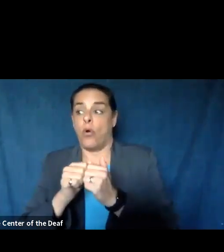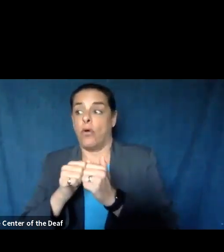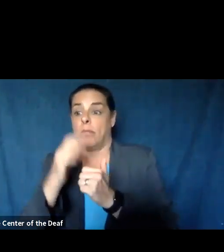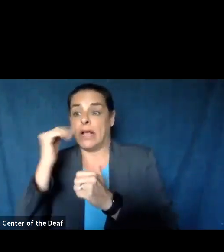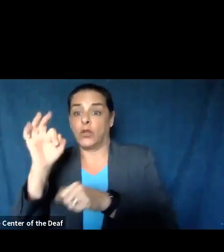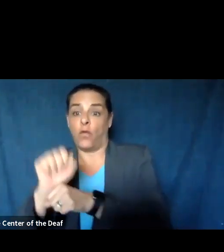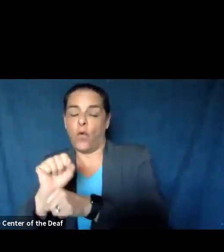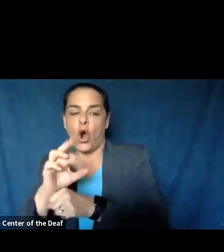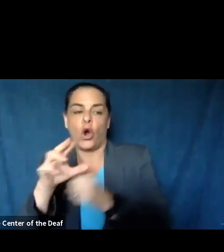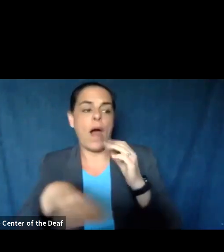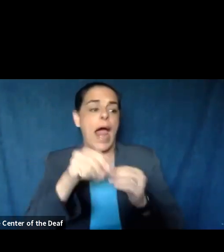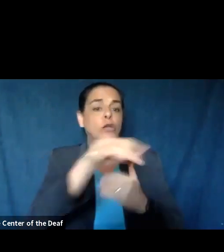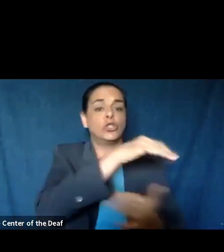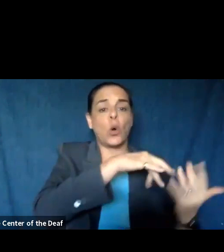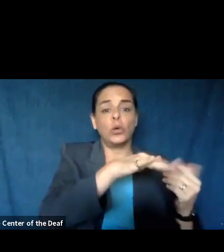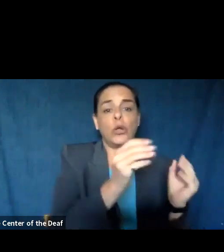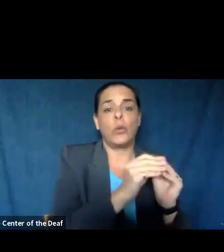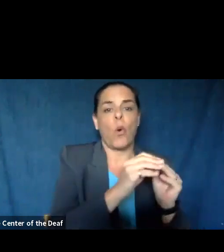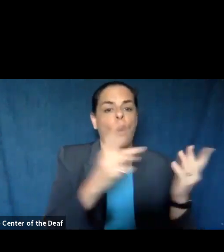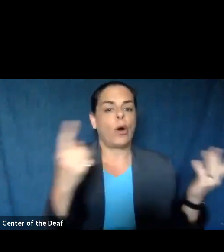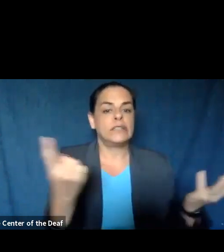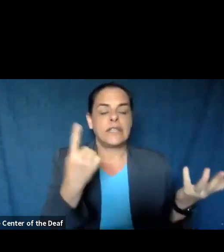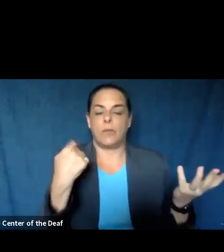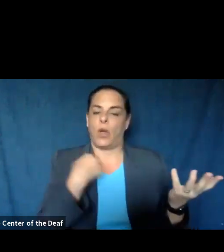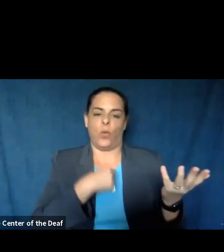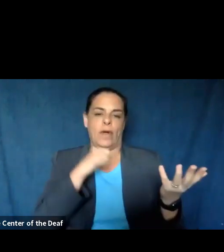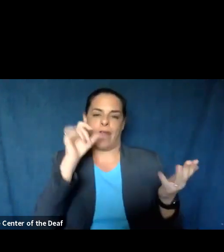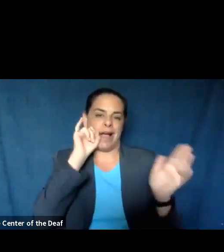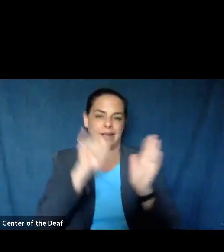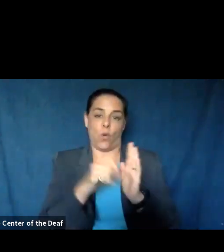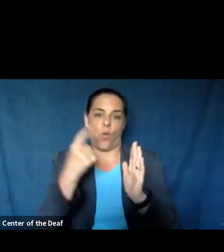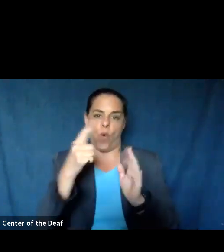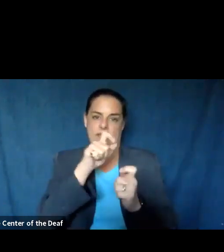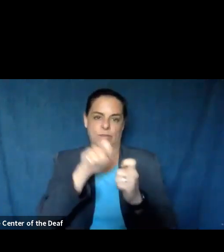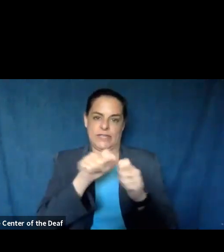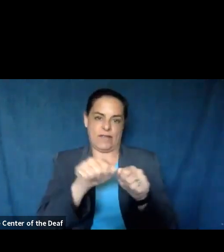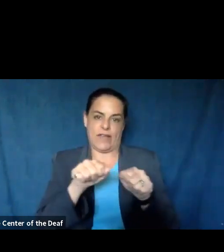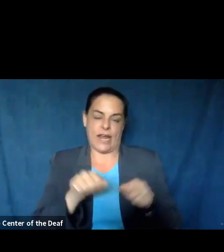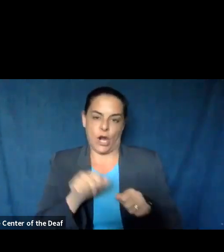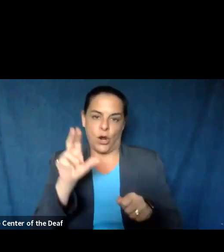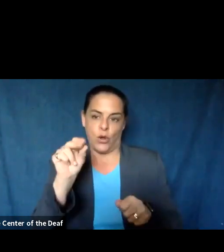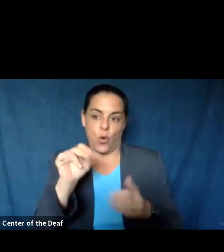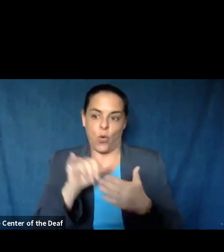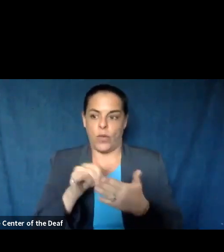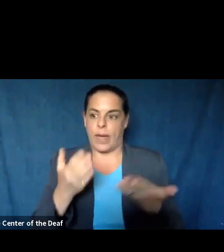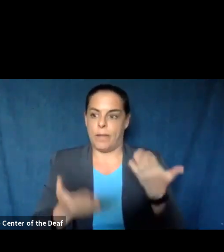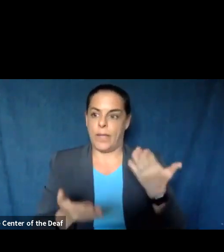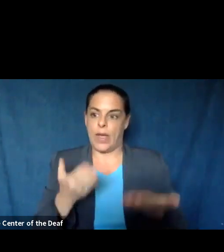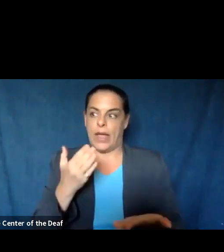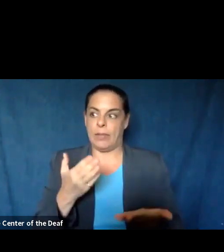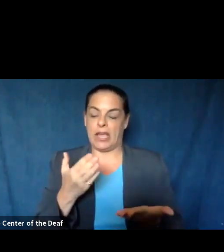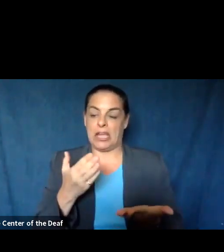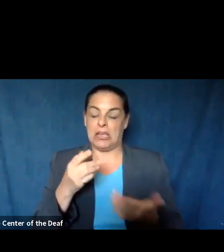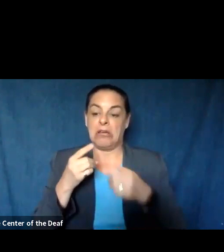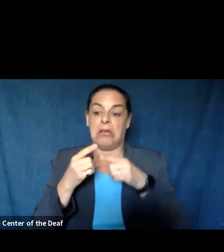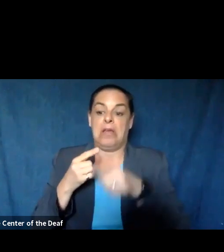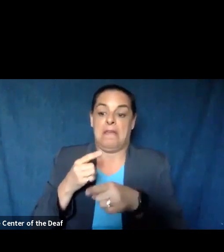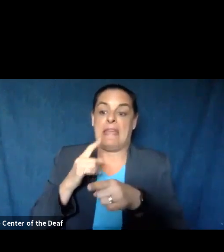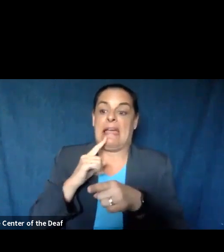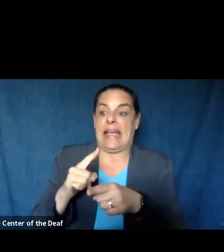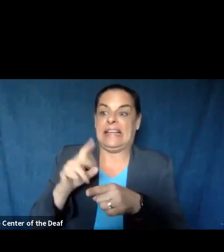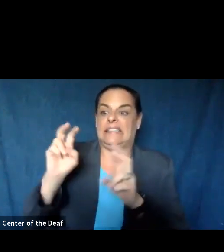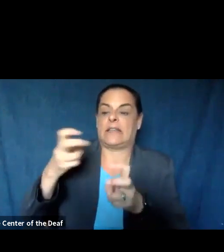or all kinds of different things. We haven't identified one specific area that could be identified as